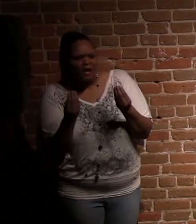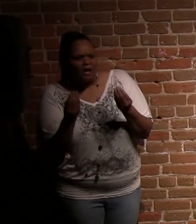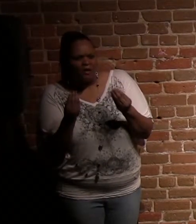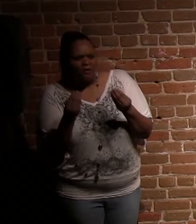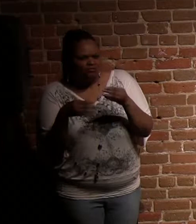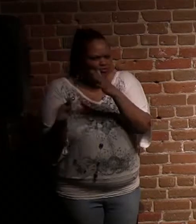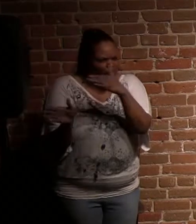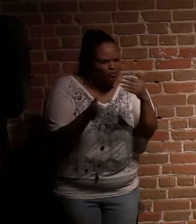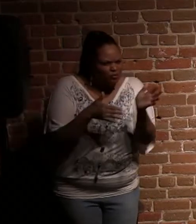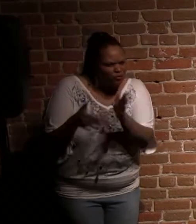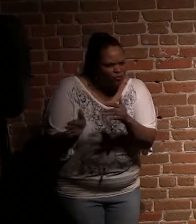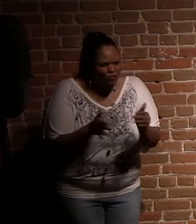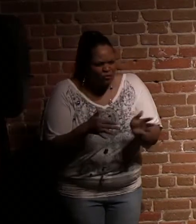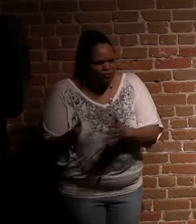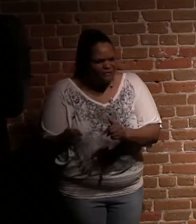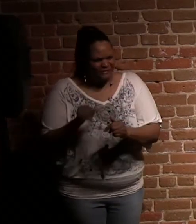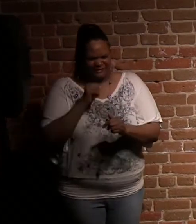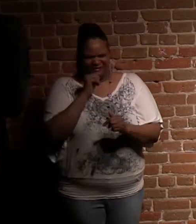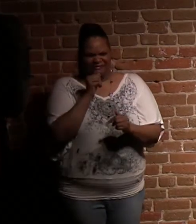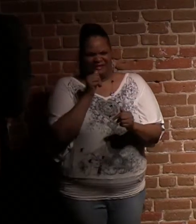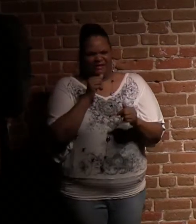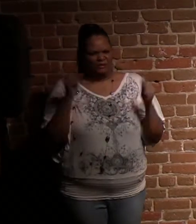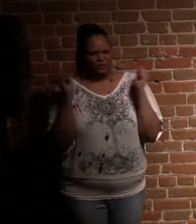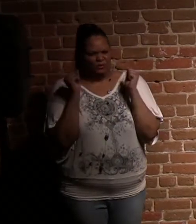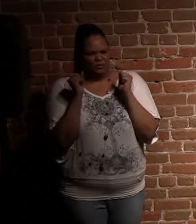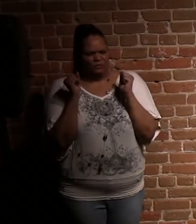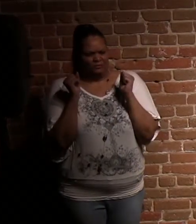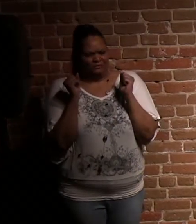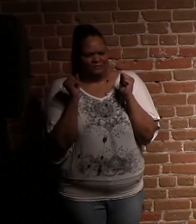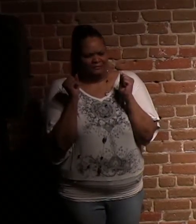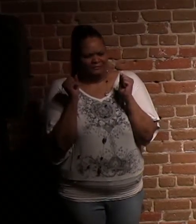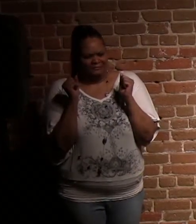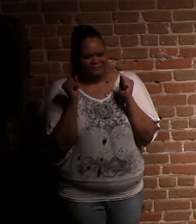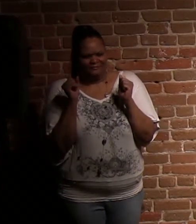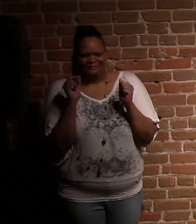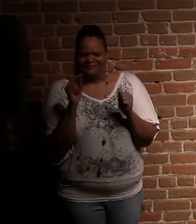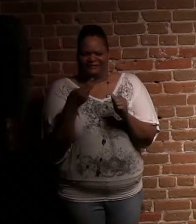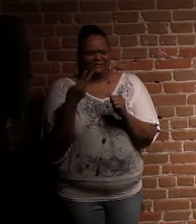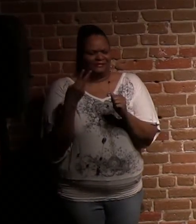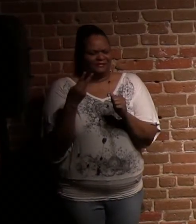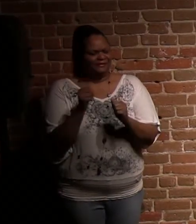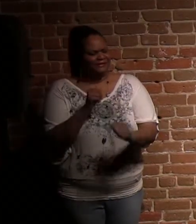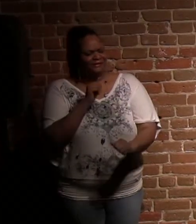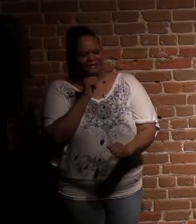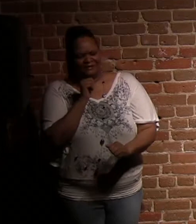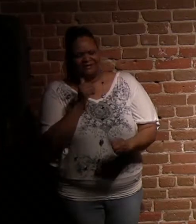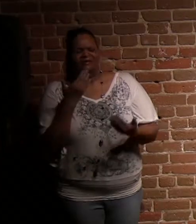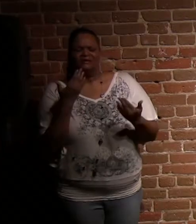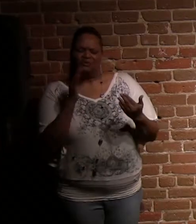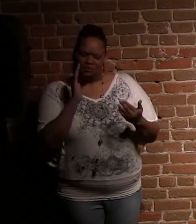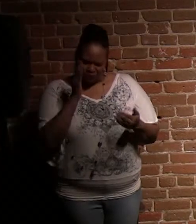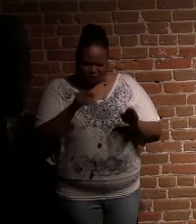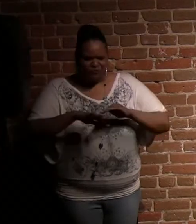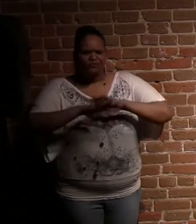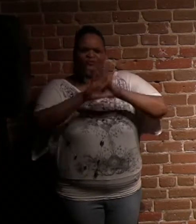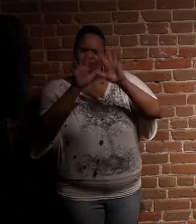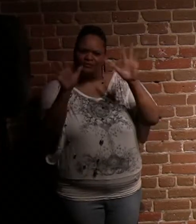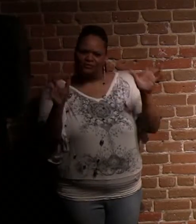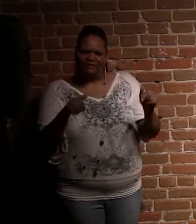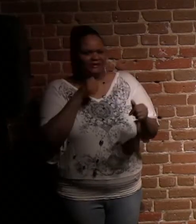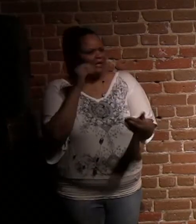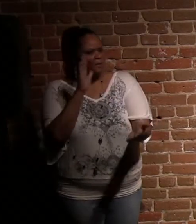wind's not that brisk. Oh, it'll clear up later. No, it's not that